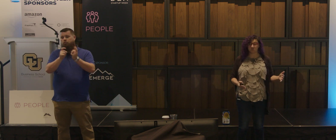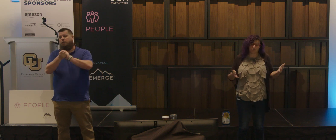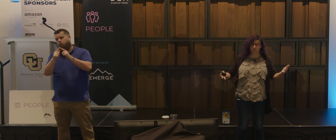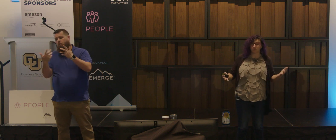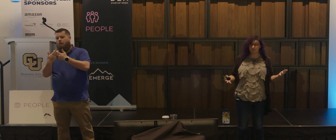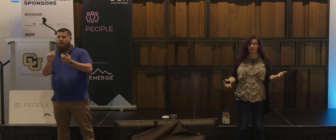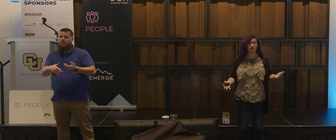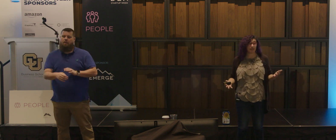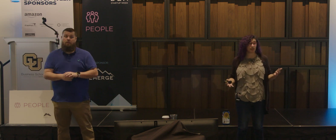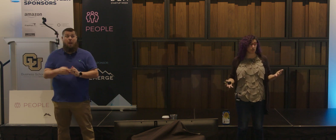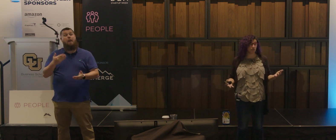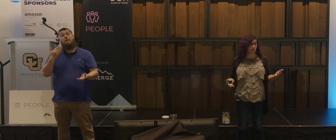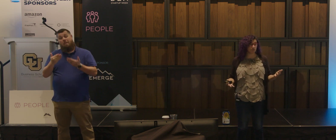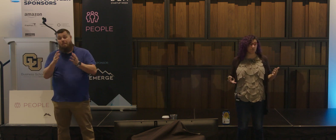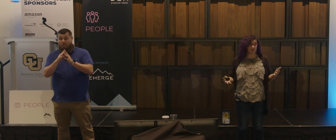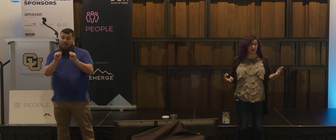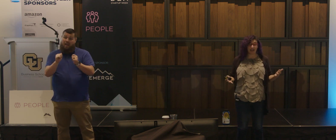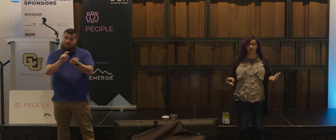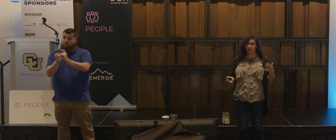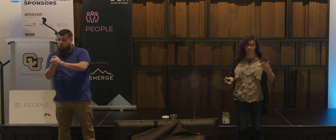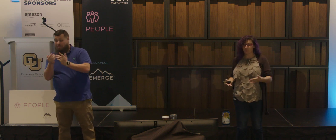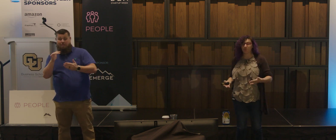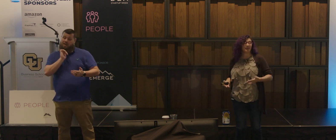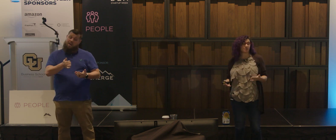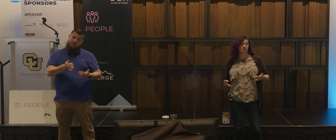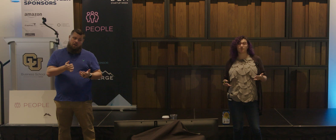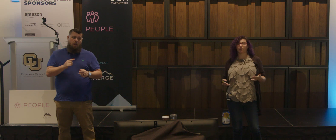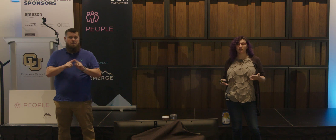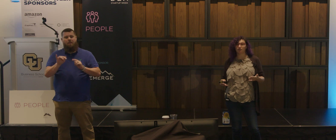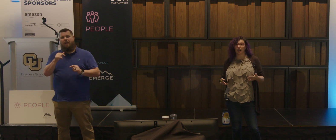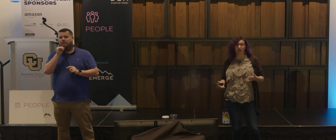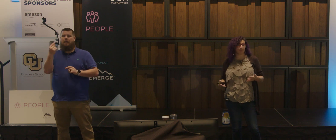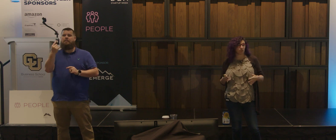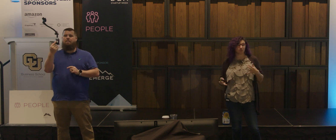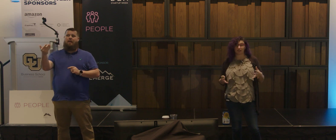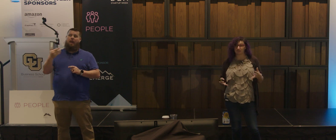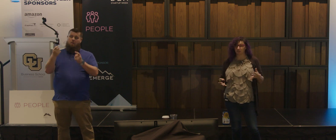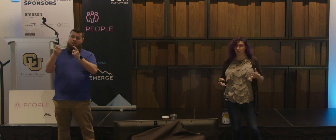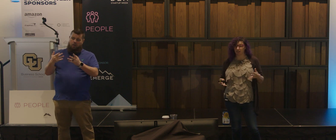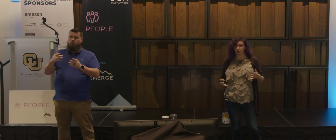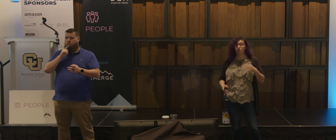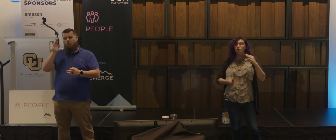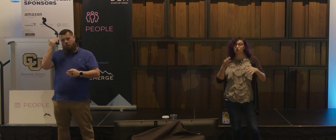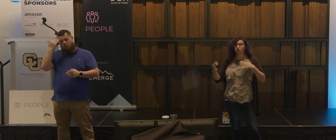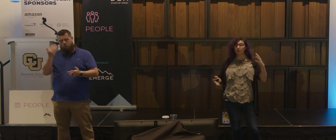that. Maybe that meeting can move, maybe not. But that's not something that a hiring manager is necessarily going to know. So really